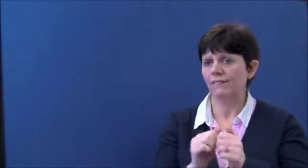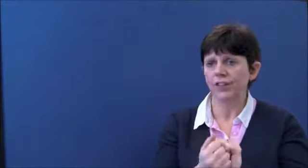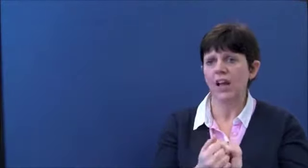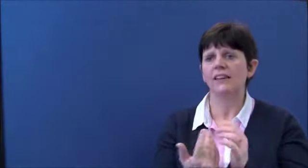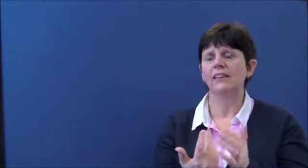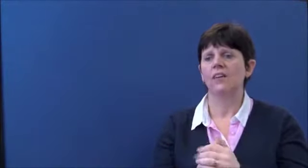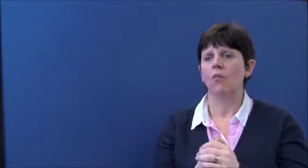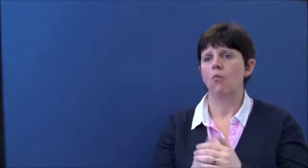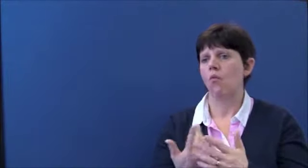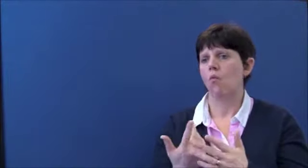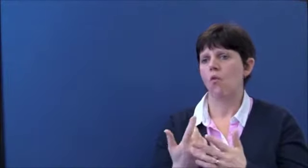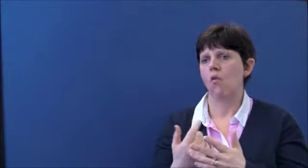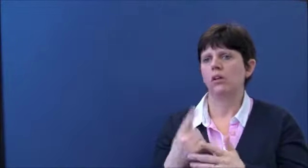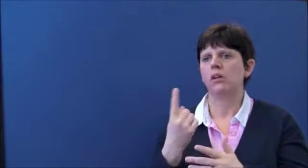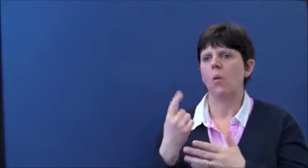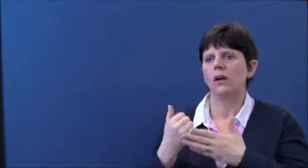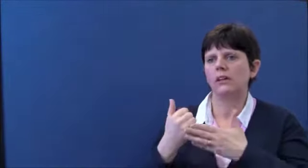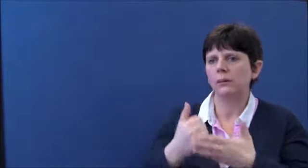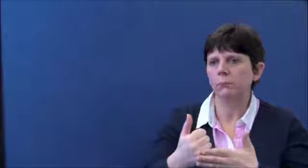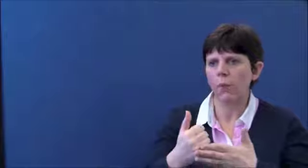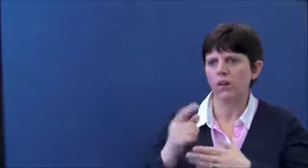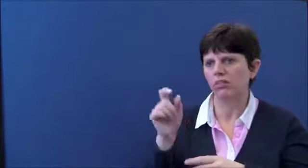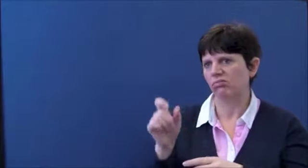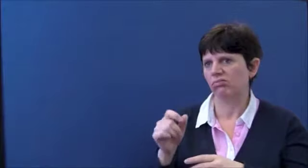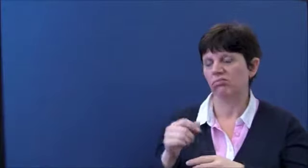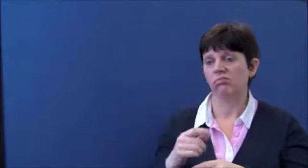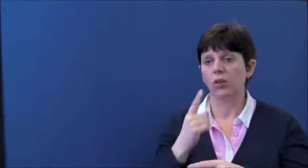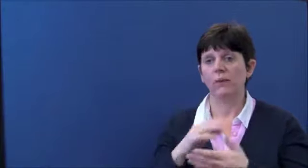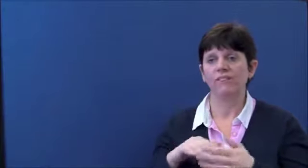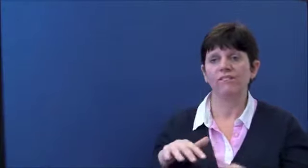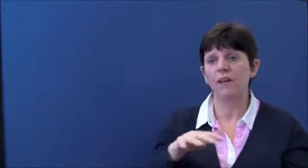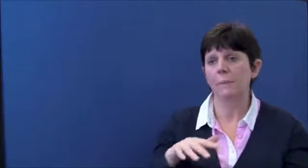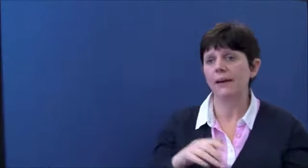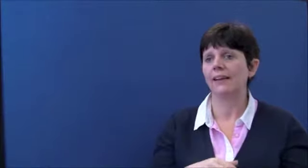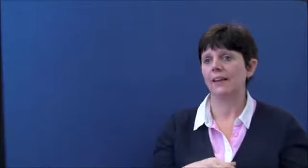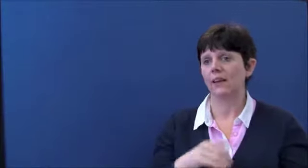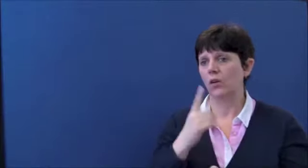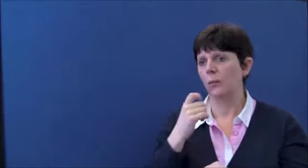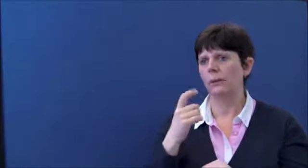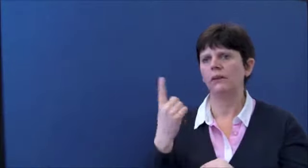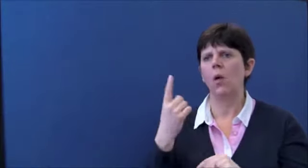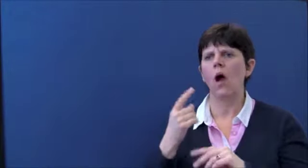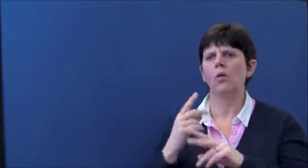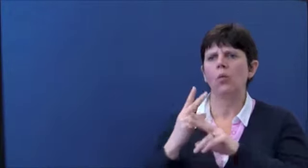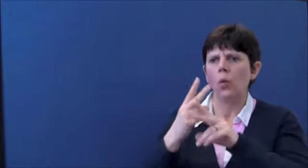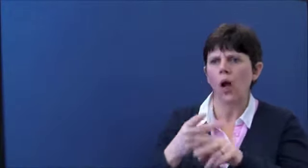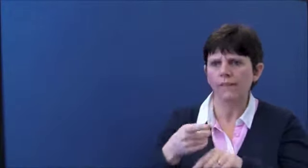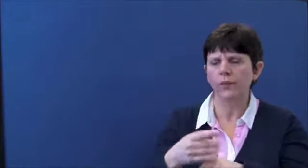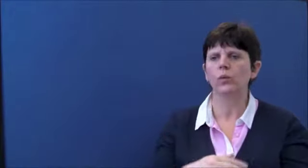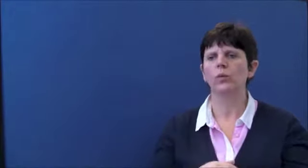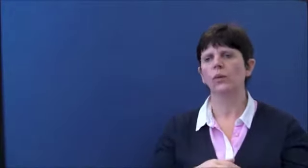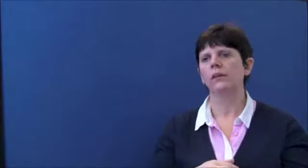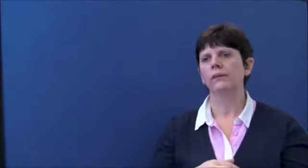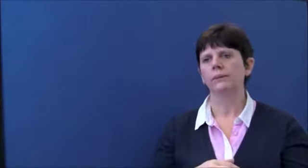Yes, they can bring a friend or someone to support them, and that could be a member of their family or someone who looks after them, or they can come